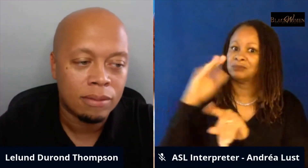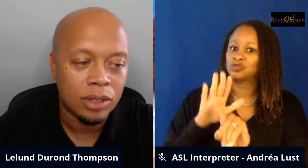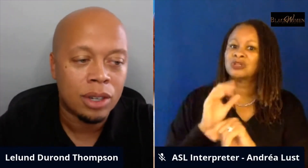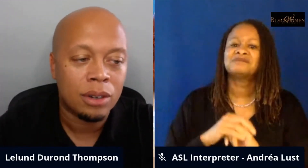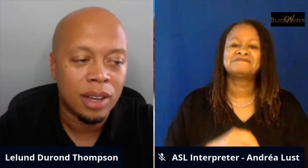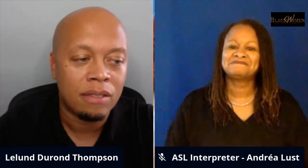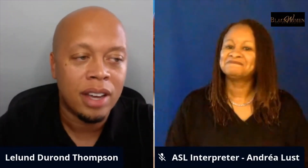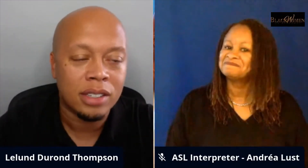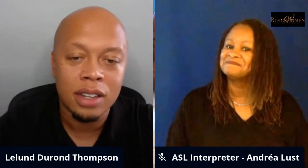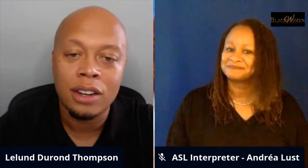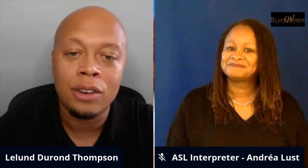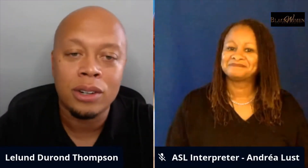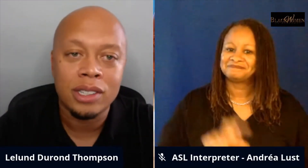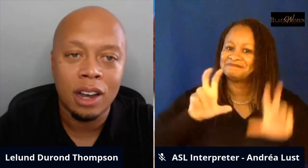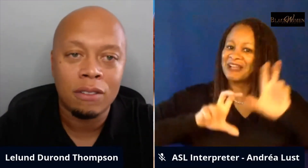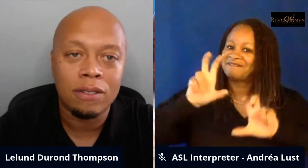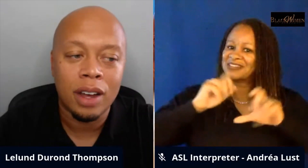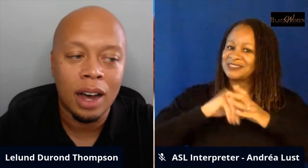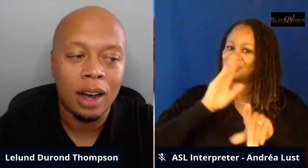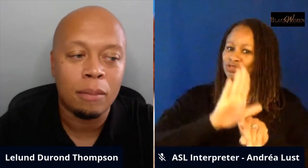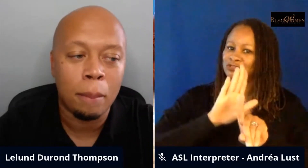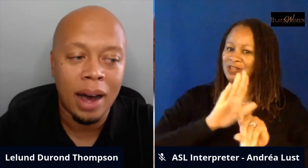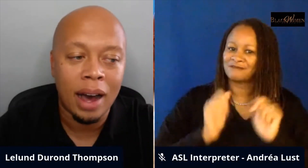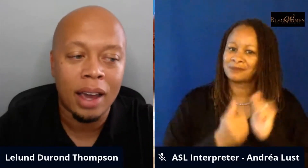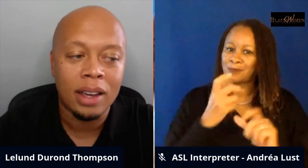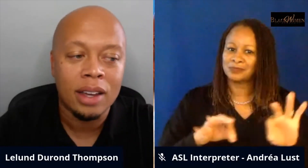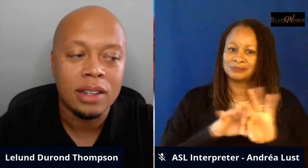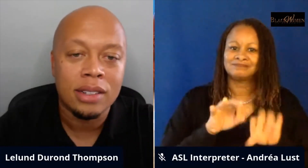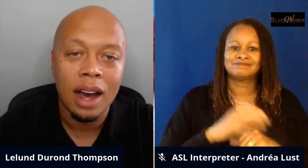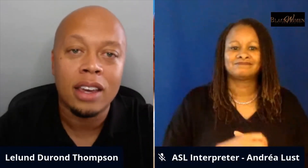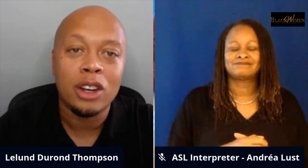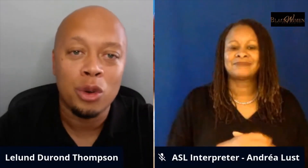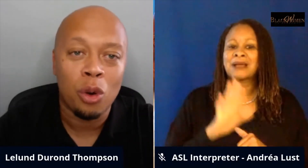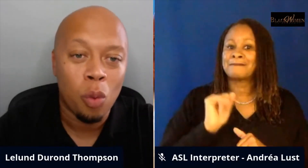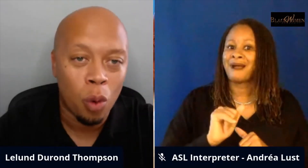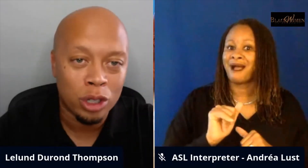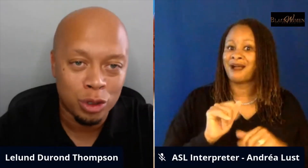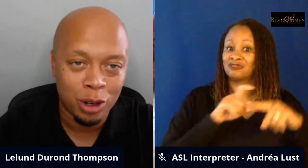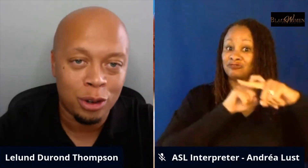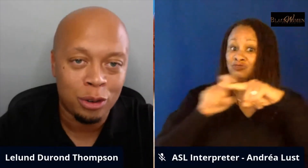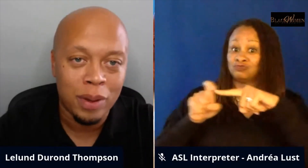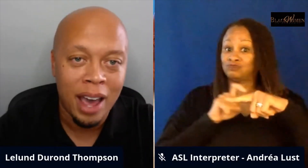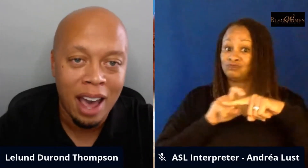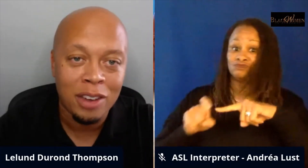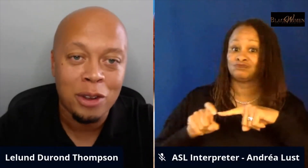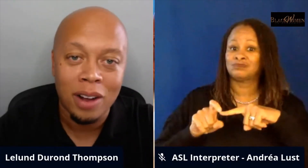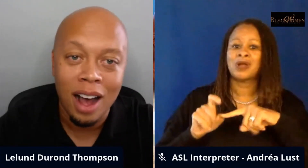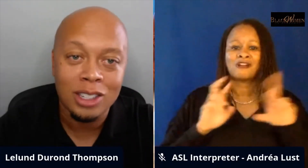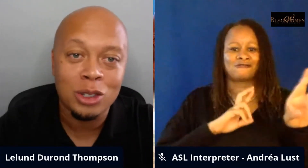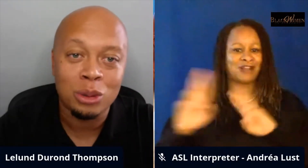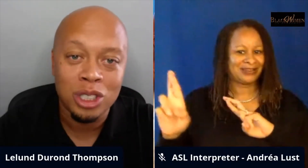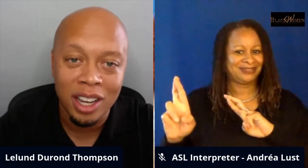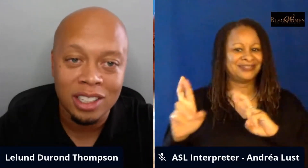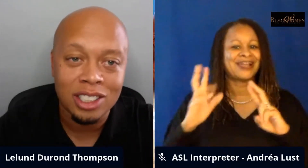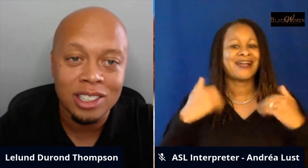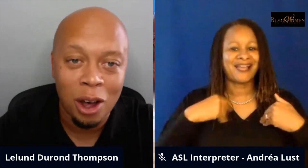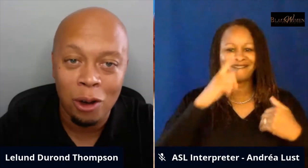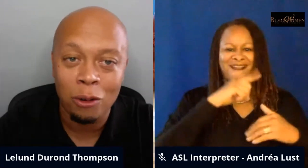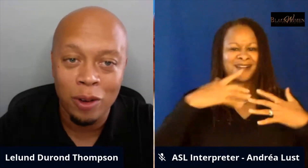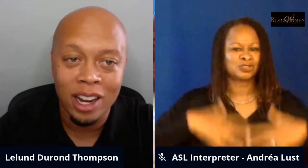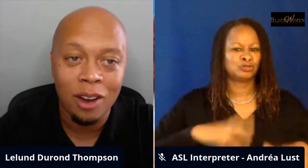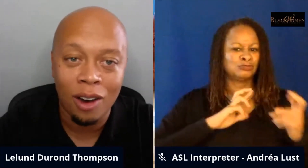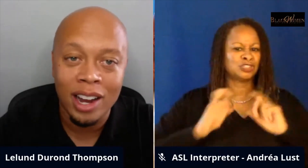Yeah, so invest in yourself by stocking your wardrobe, having your costume